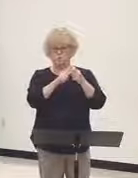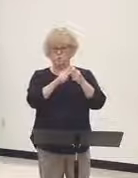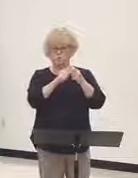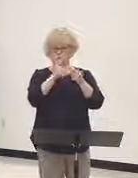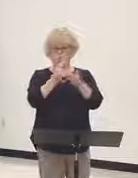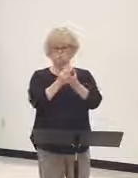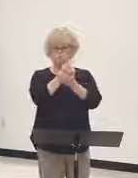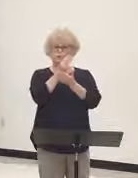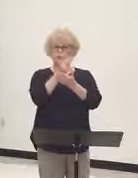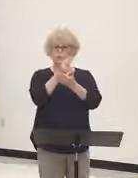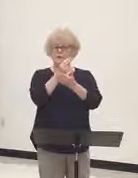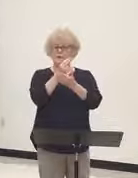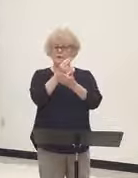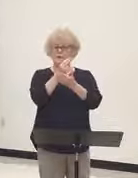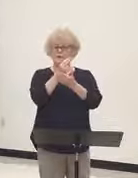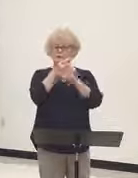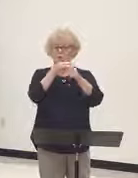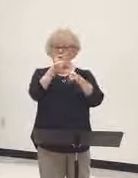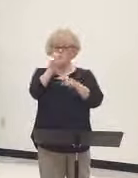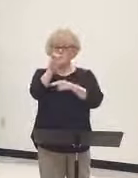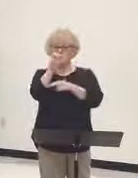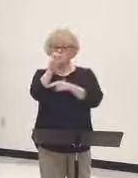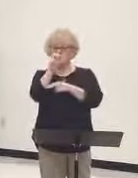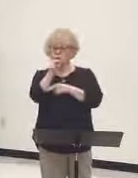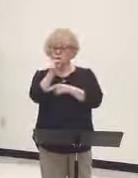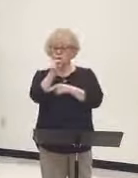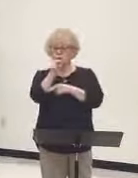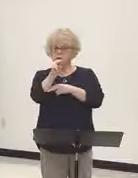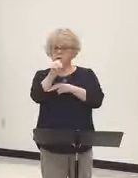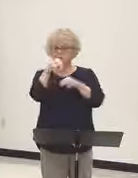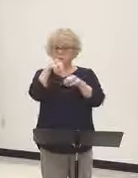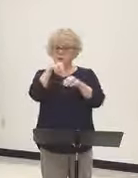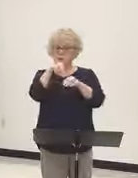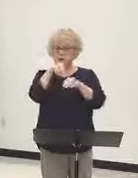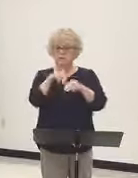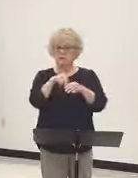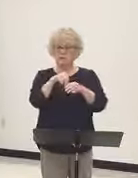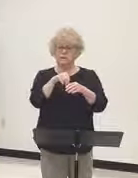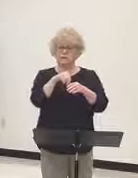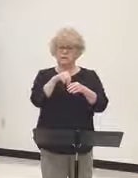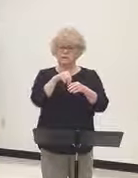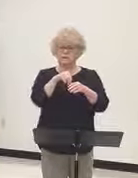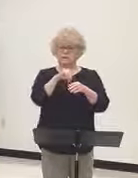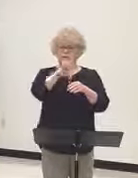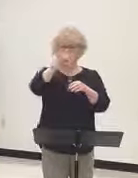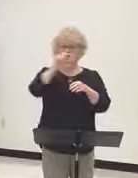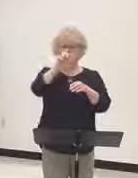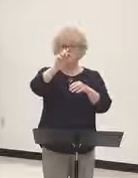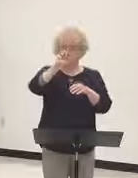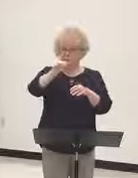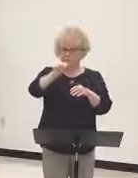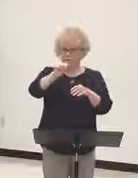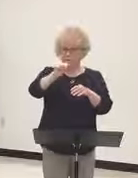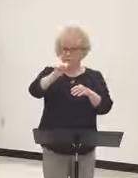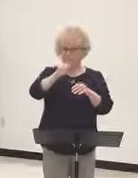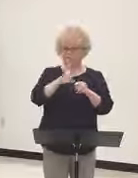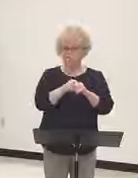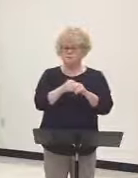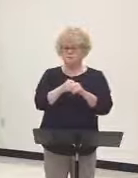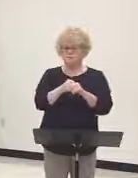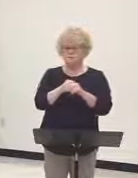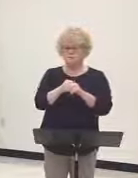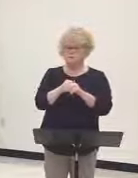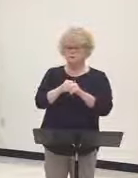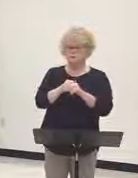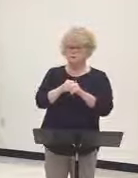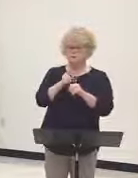Gregorian University, which, of course, is run by the Jesuits. And it